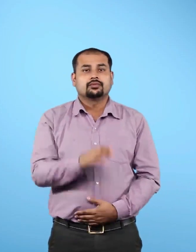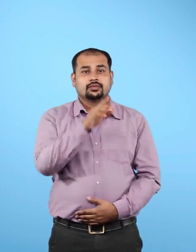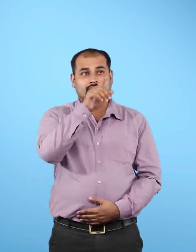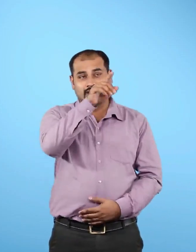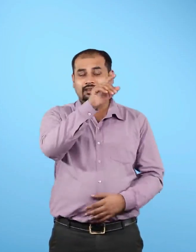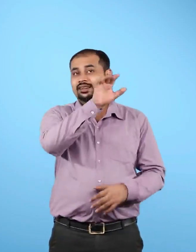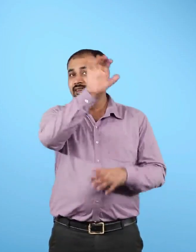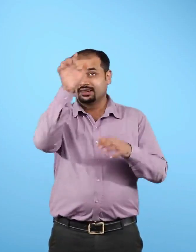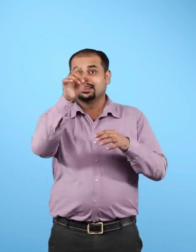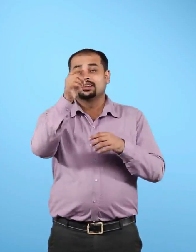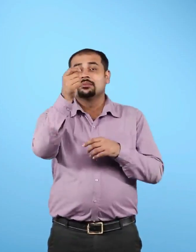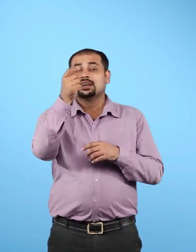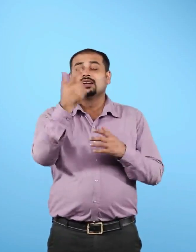Column 2, Money.